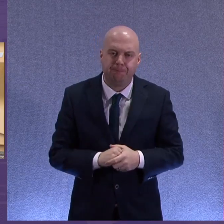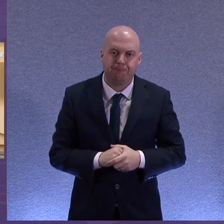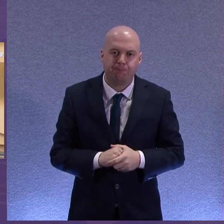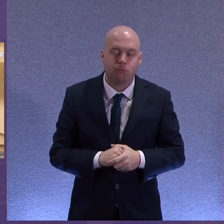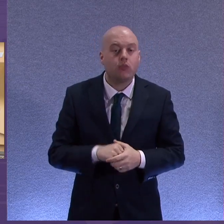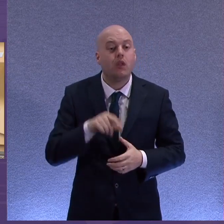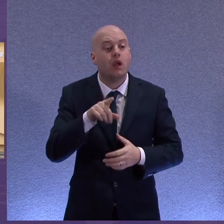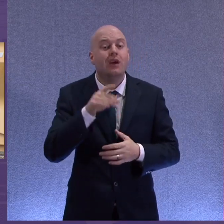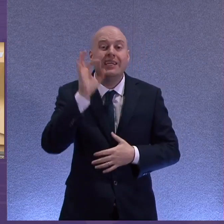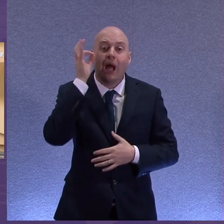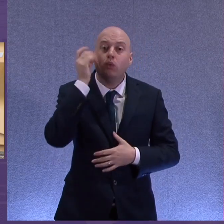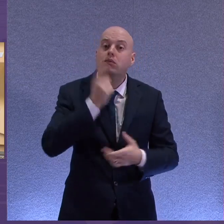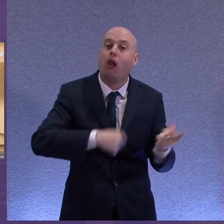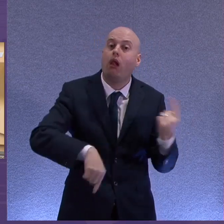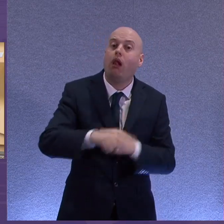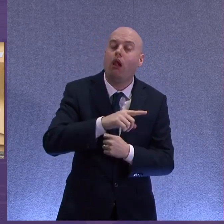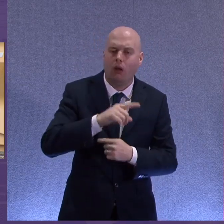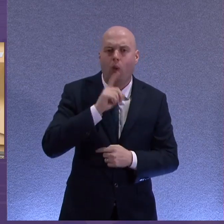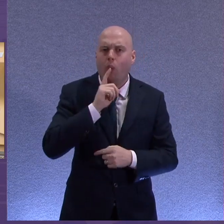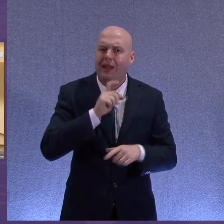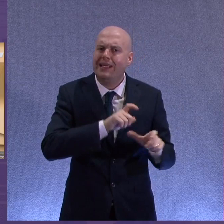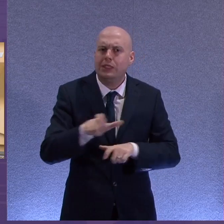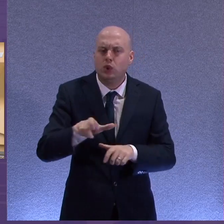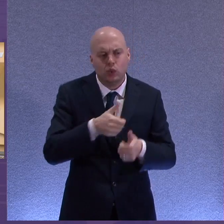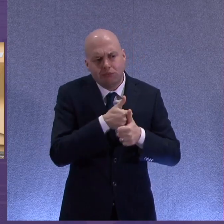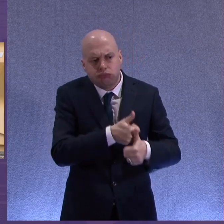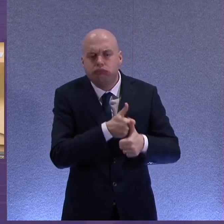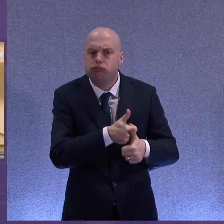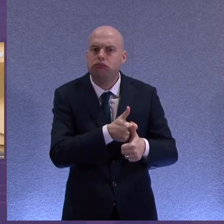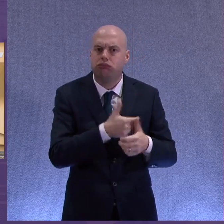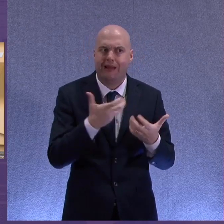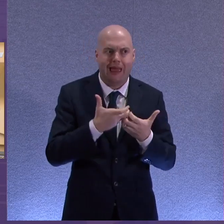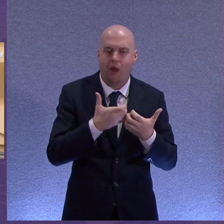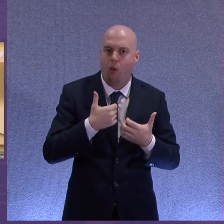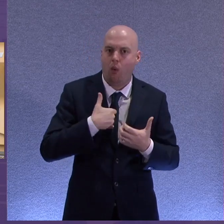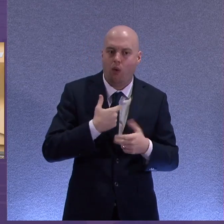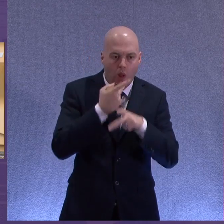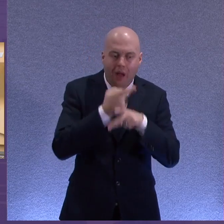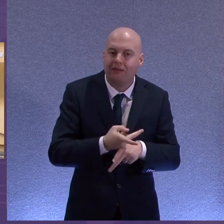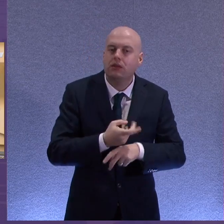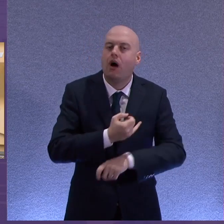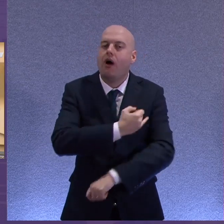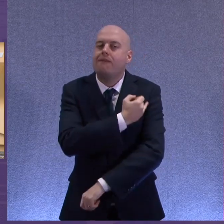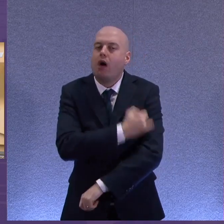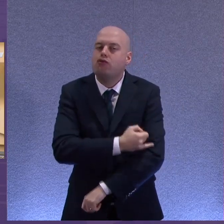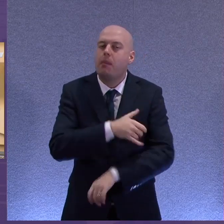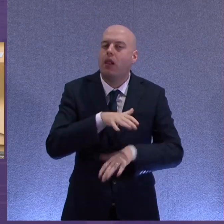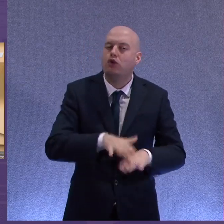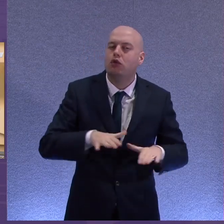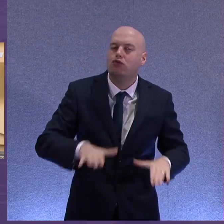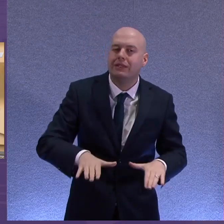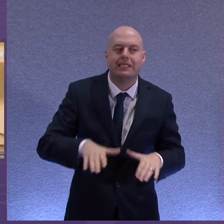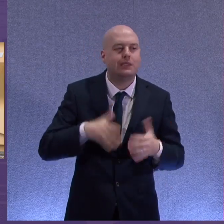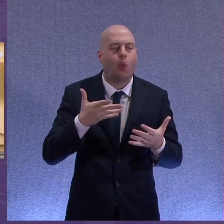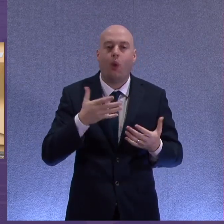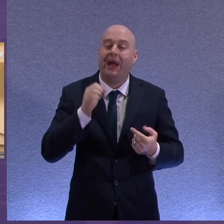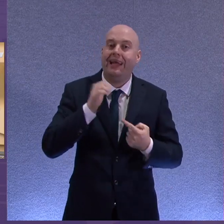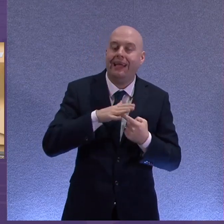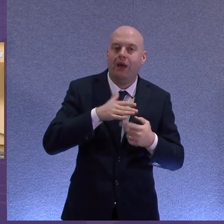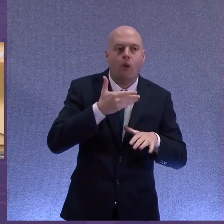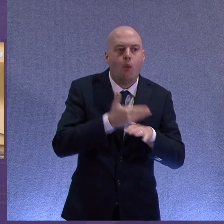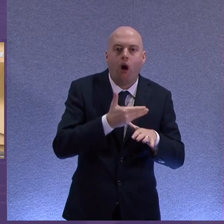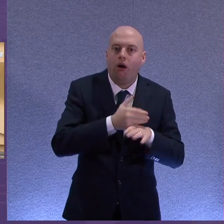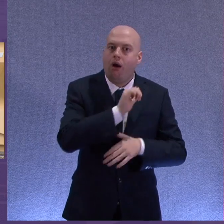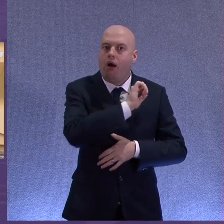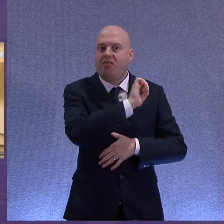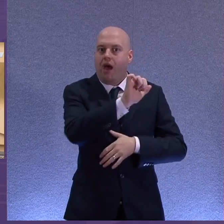place arrangements for the children of key workers and vulnerable children. The teachers and other education staff who are providing this service are themselves key workers, and I want to